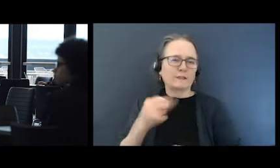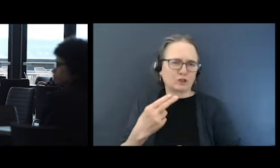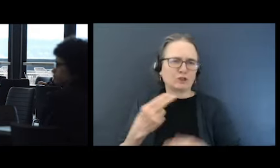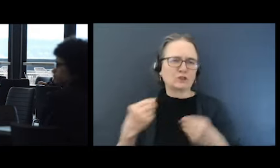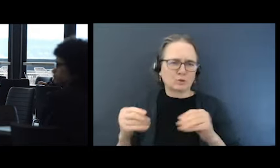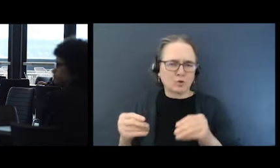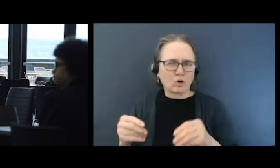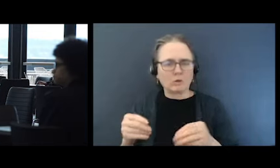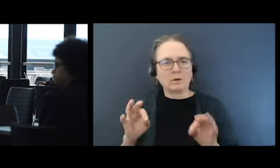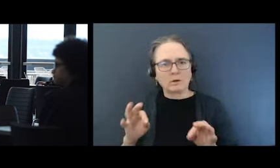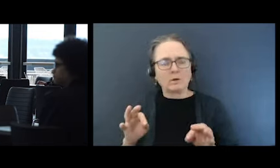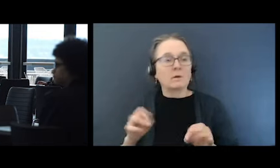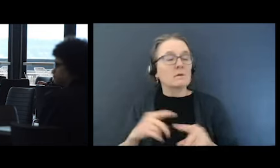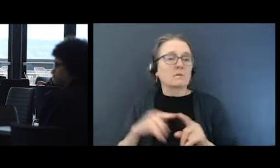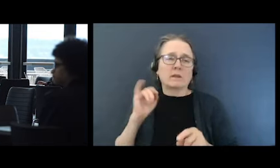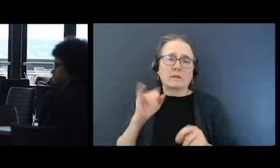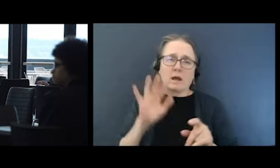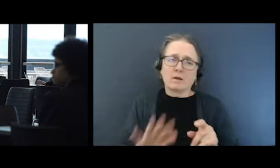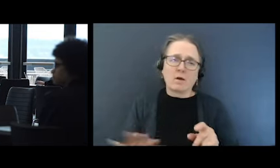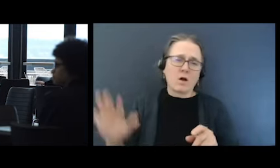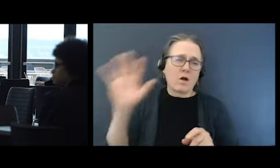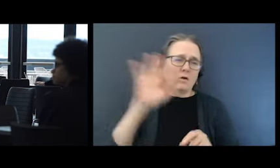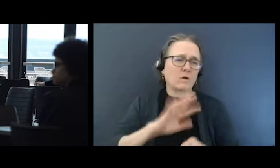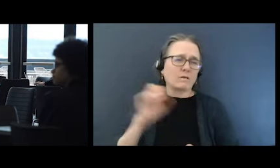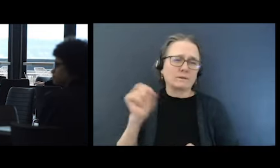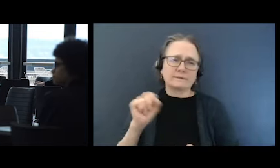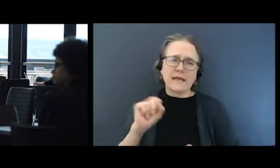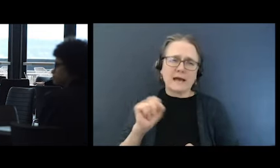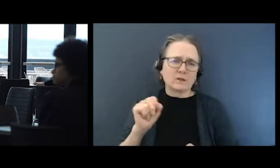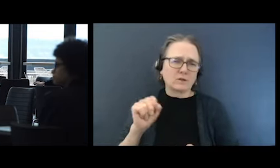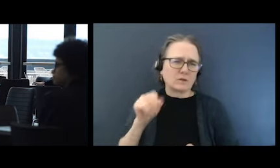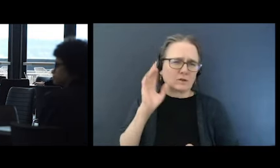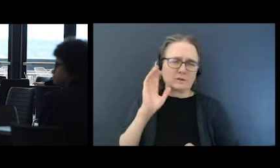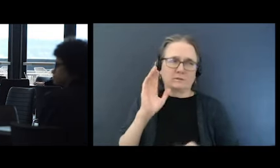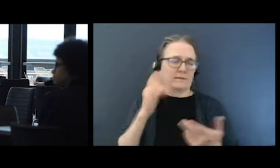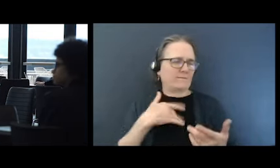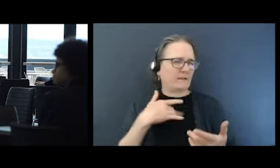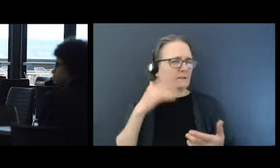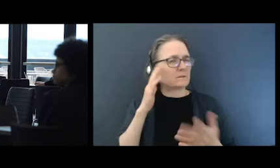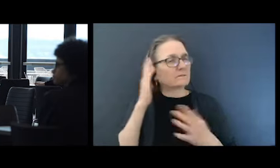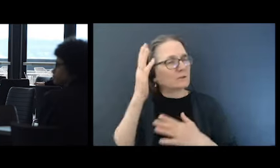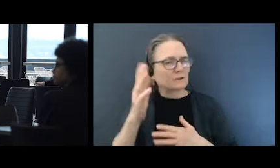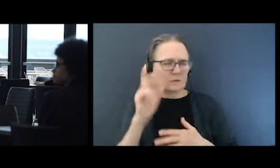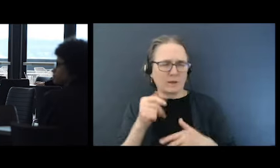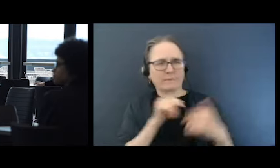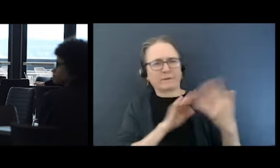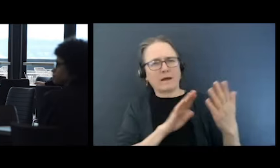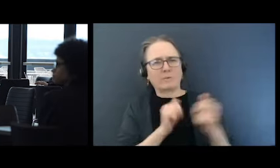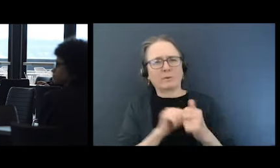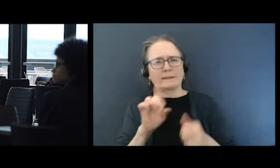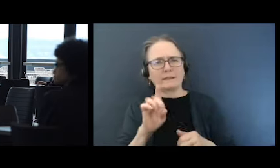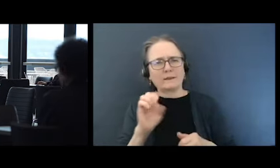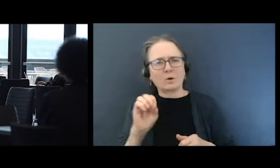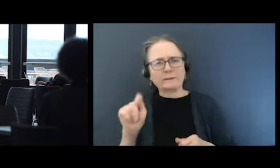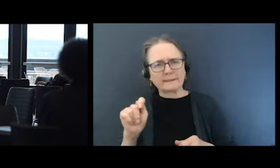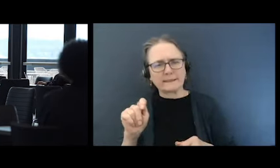Rainier Avenue is this big river of cars, and if you want to cross the river, the options as far